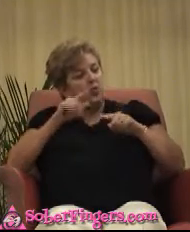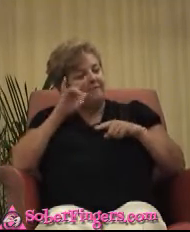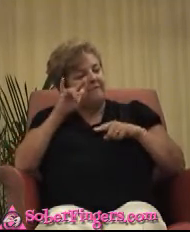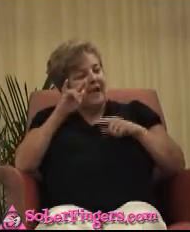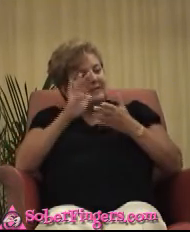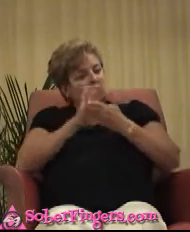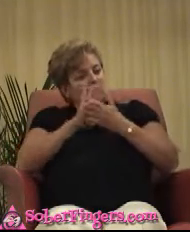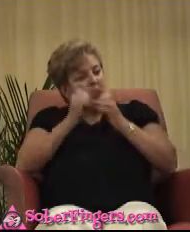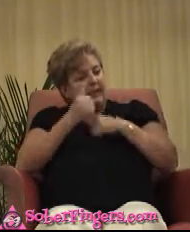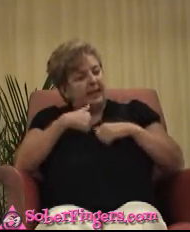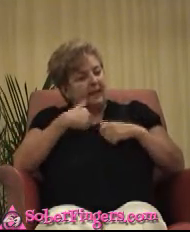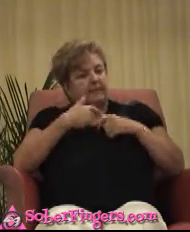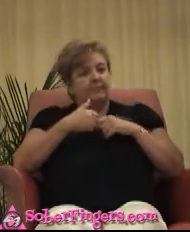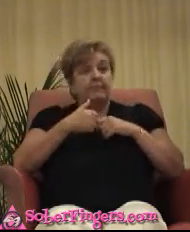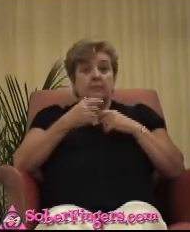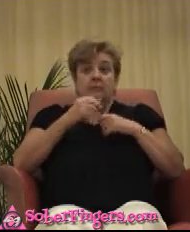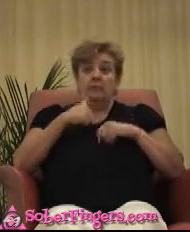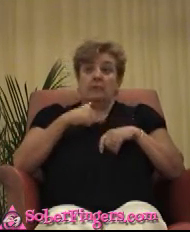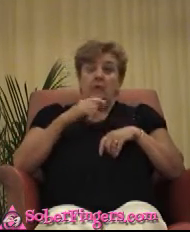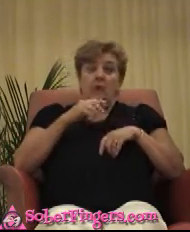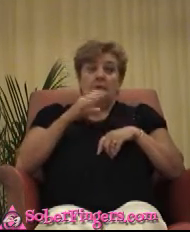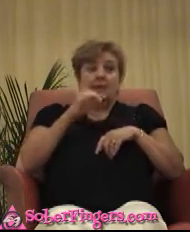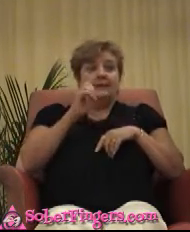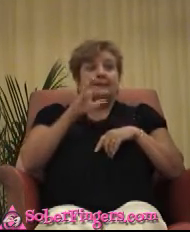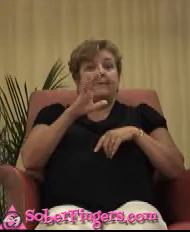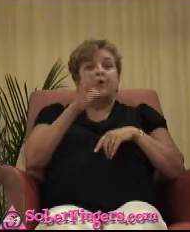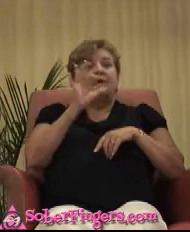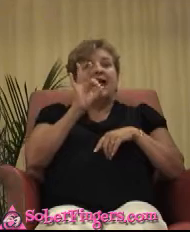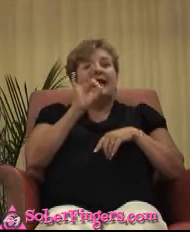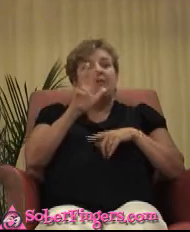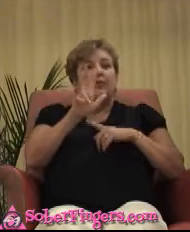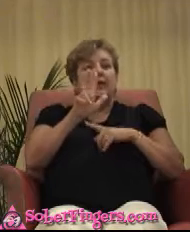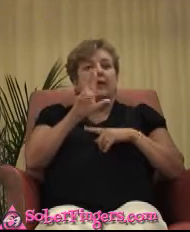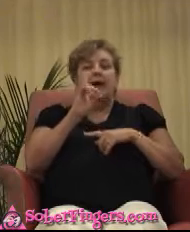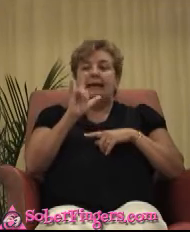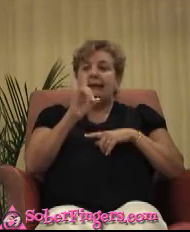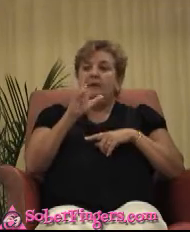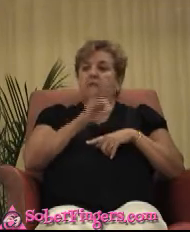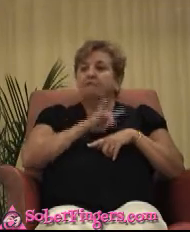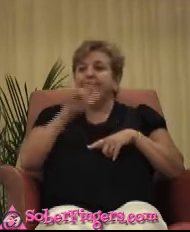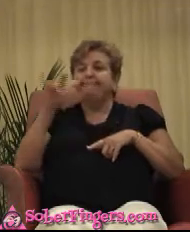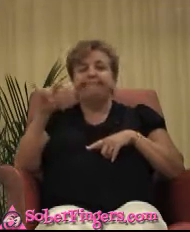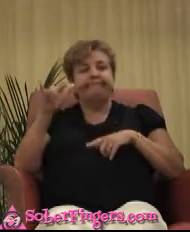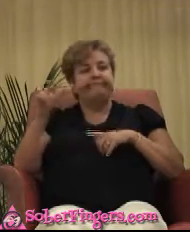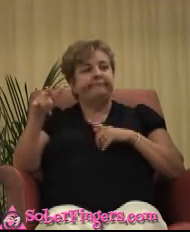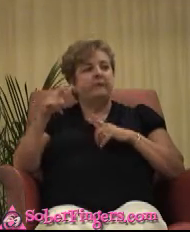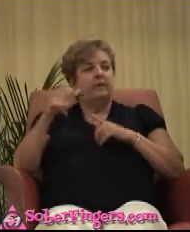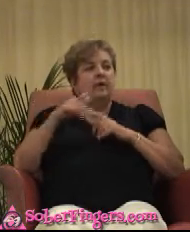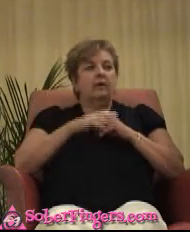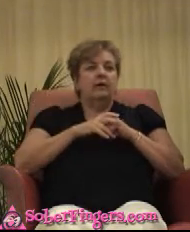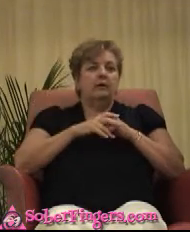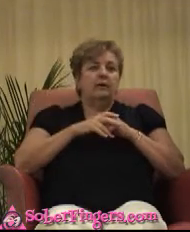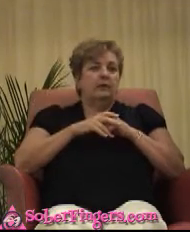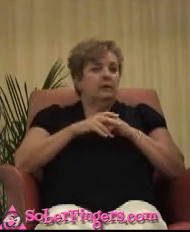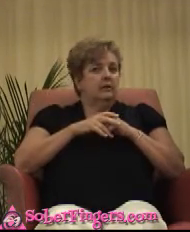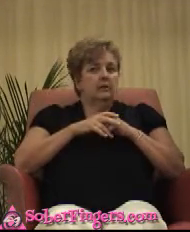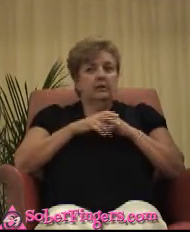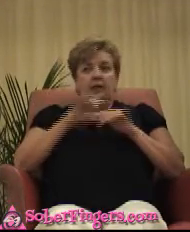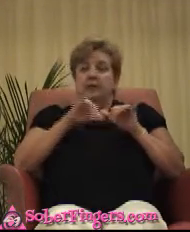of Corrections. I went up there in the summer of '93. I spent 44 days up there, rained out 14 days, and I just never quit studying because I know